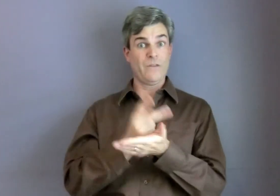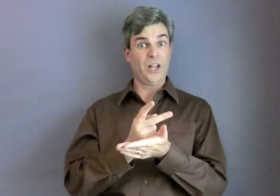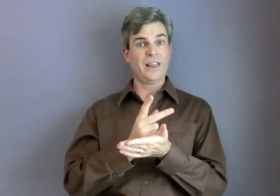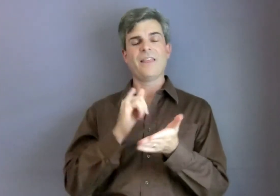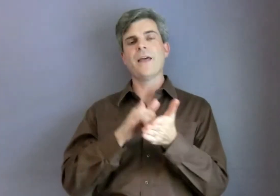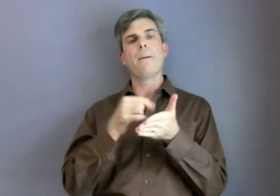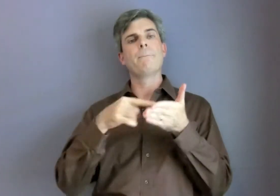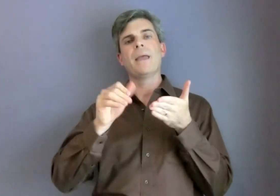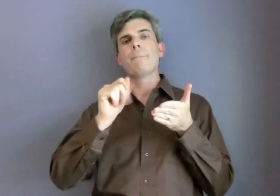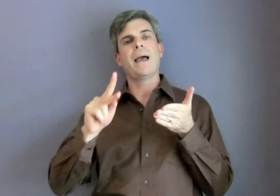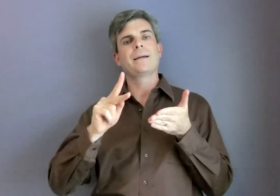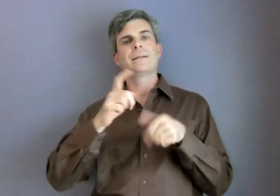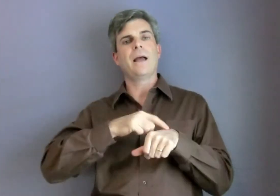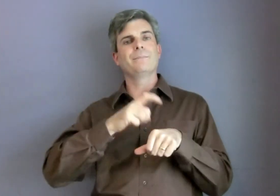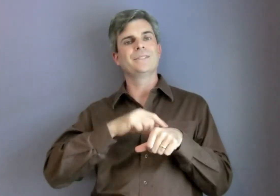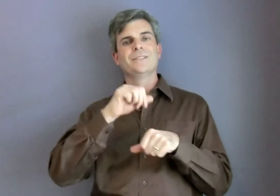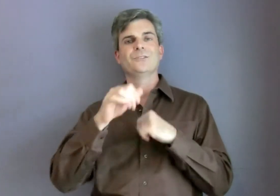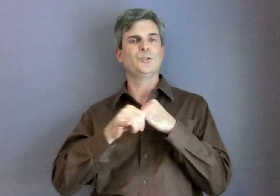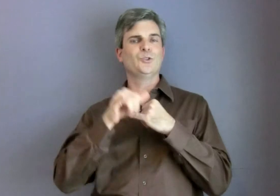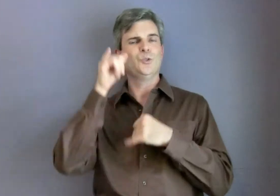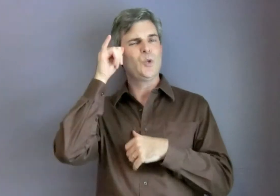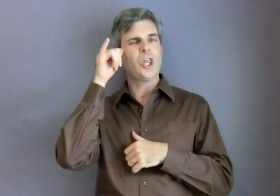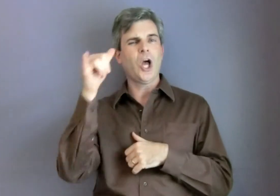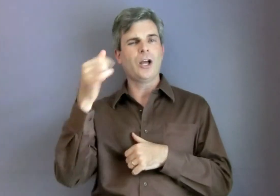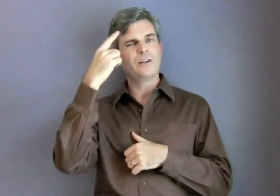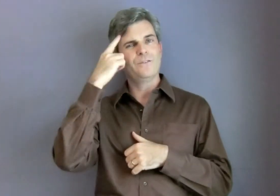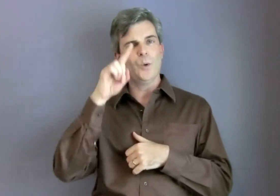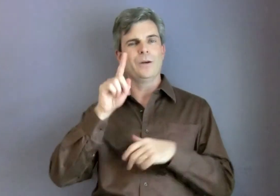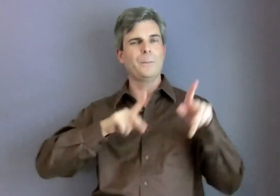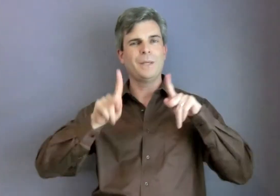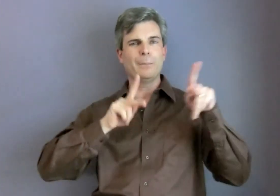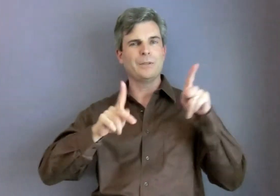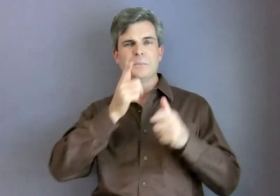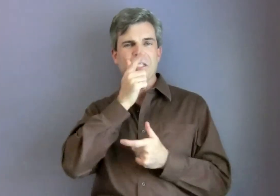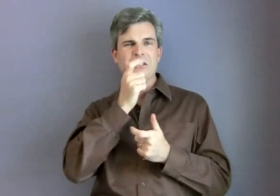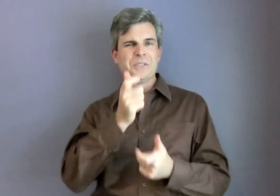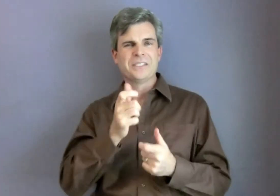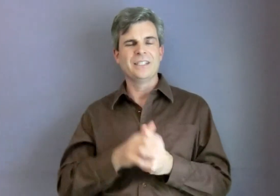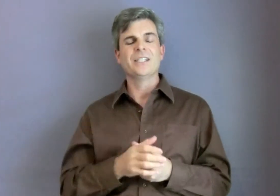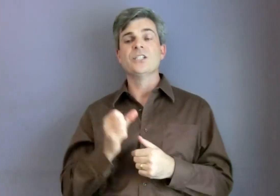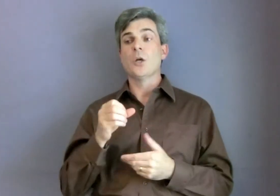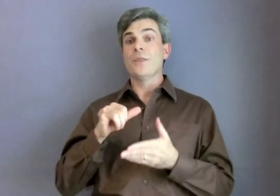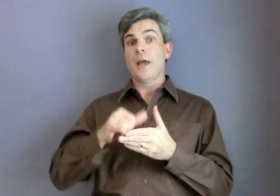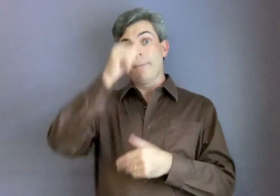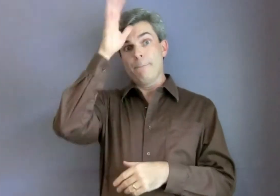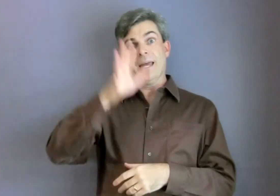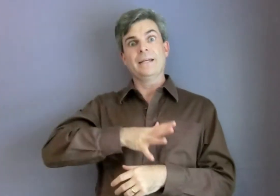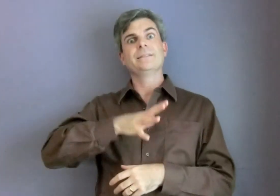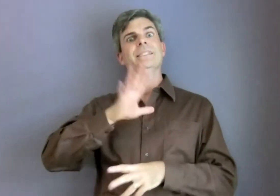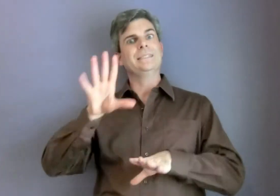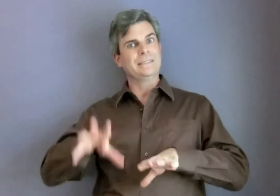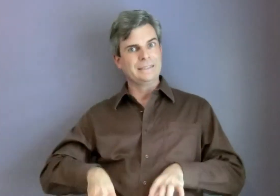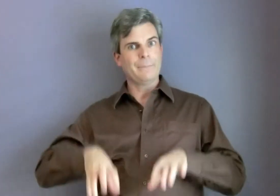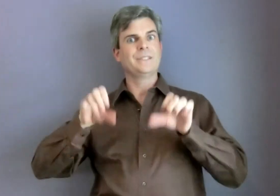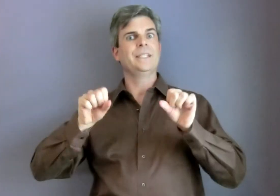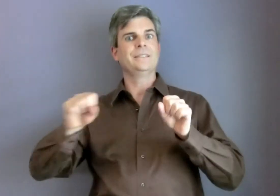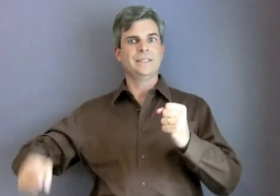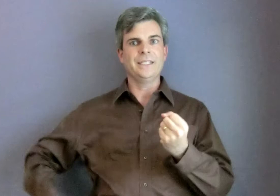to be interested. So he saw a need and he stepped in. He's a very, very remarkable man. He's done a lot of great